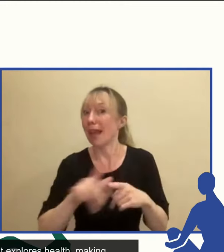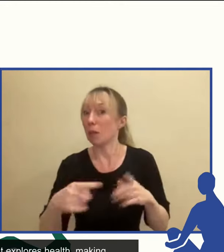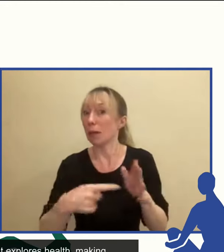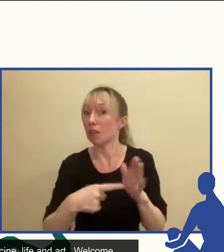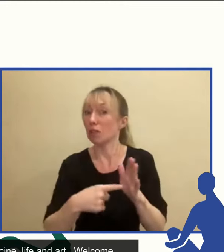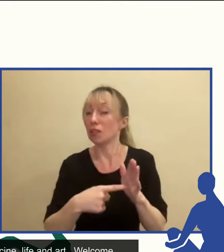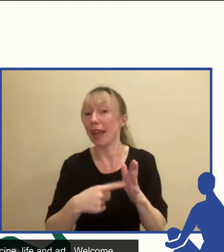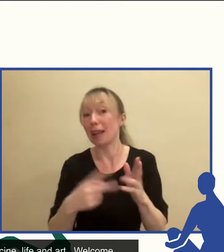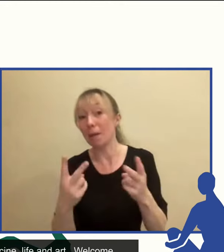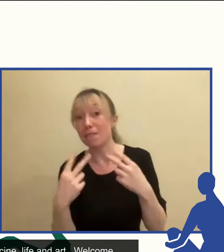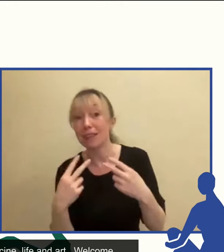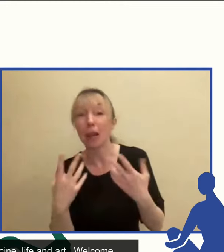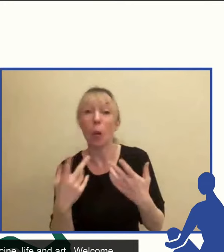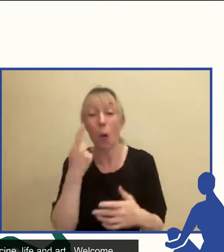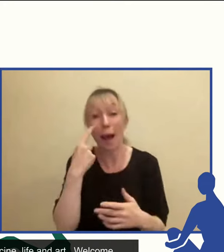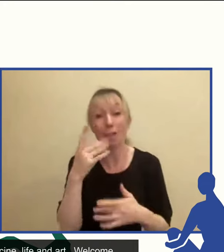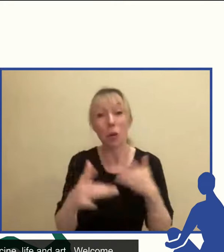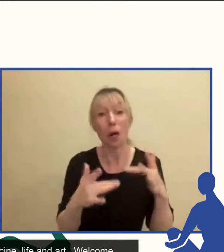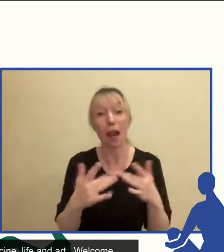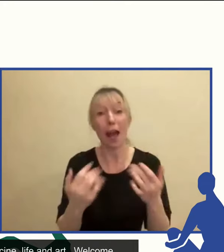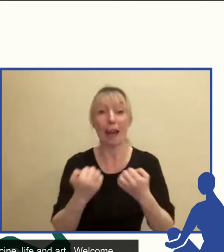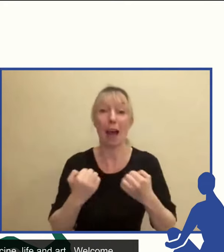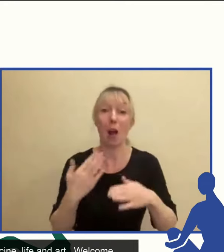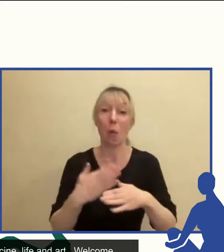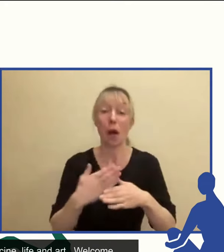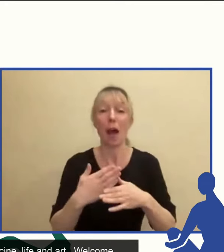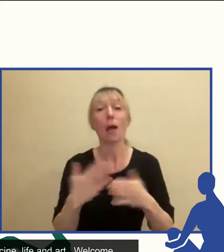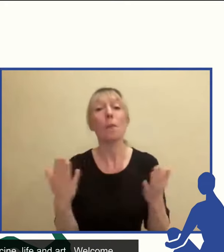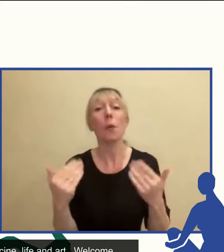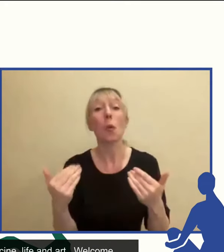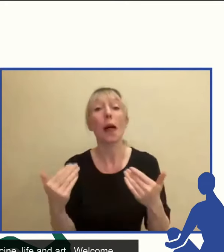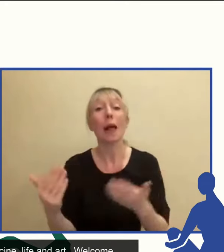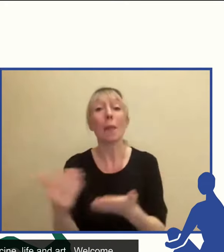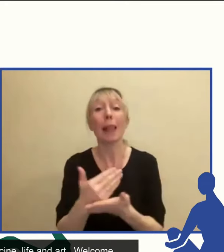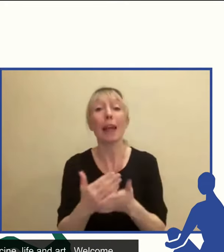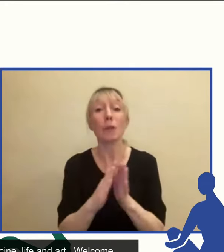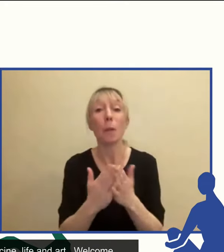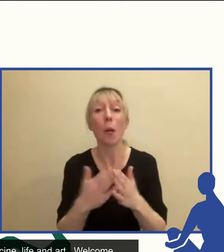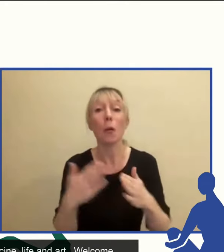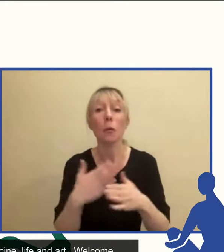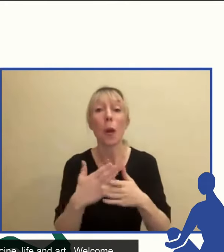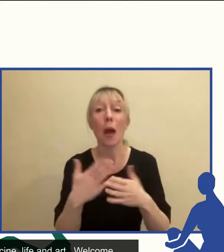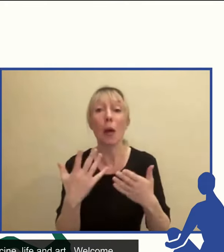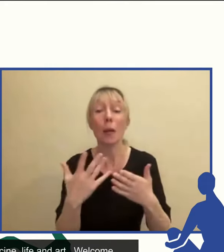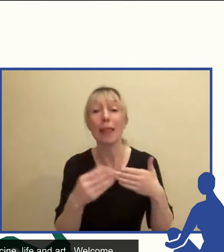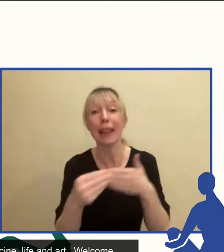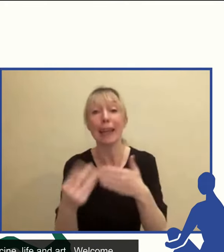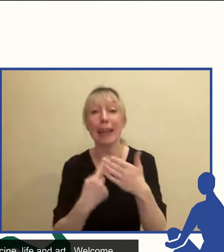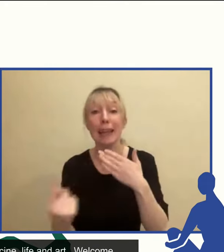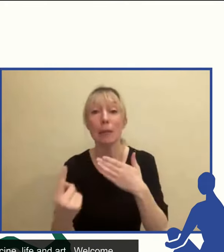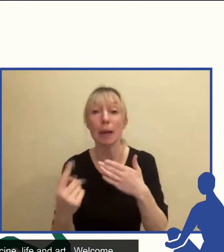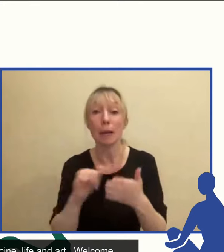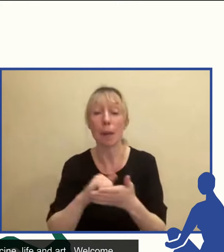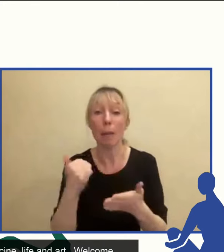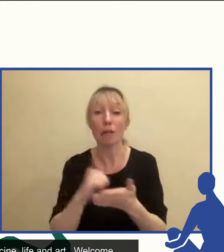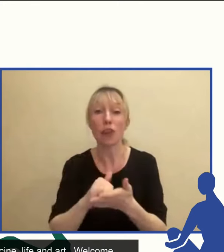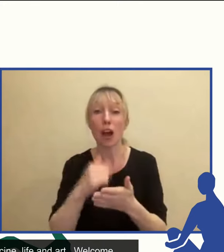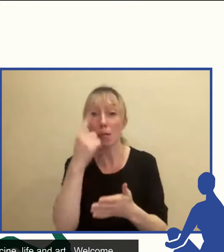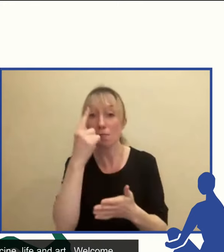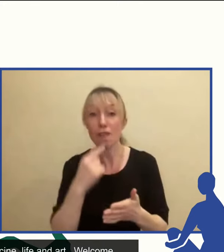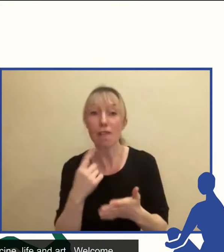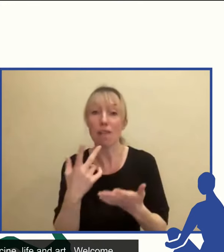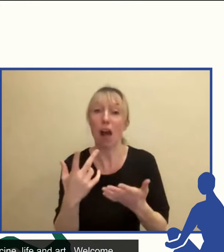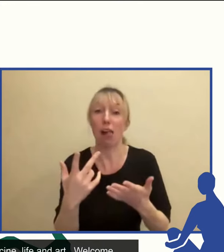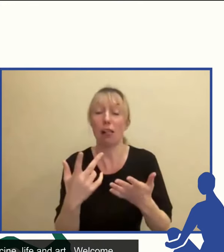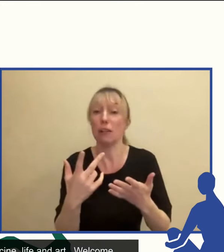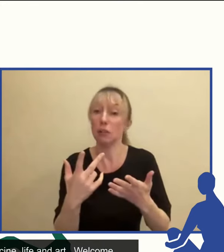out our work online too. Welcome Collection Books, we work with a leading indie publisher, Profile, to publish thought-provoking